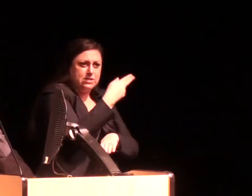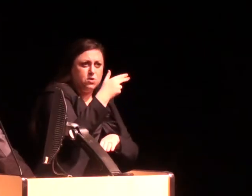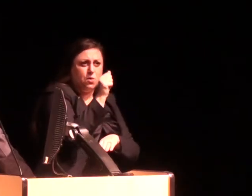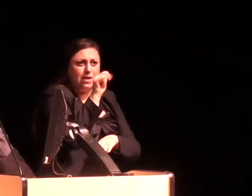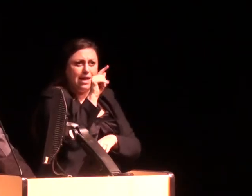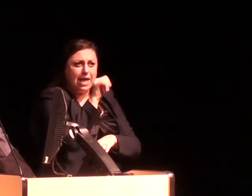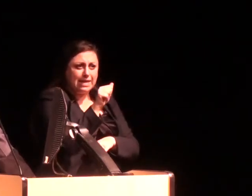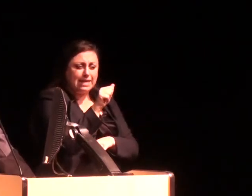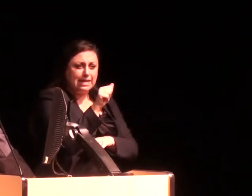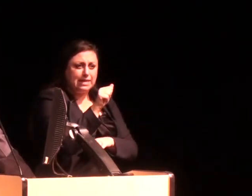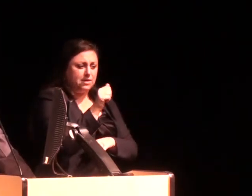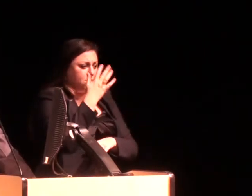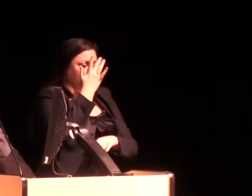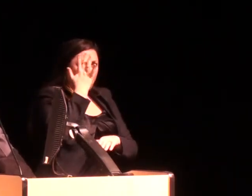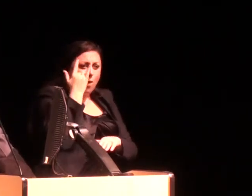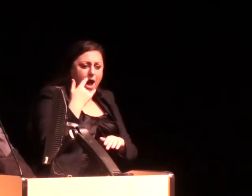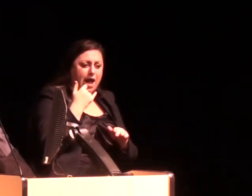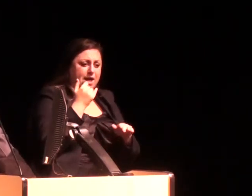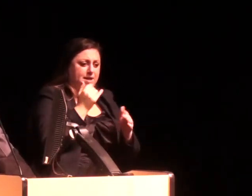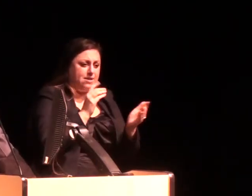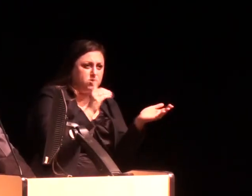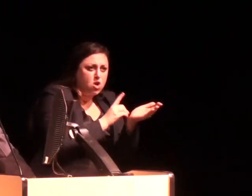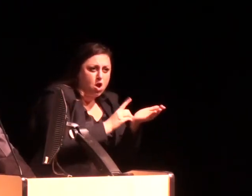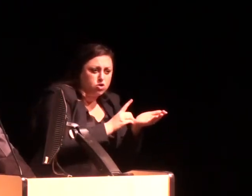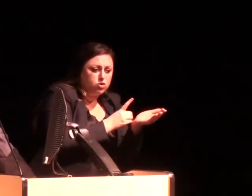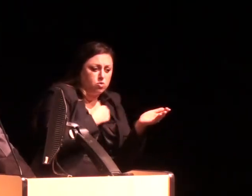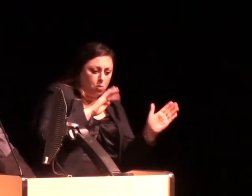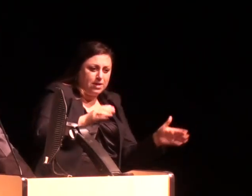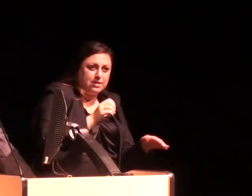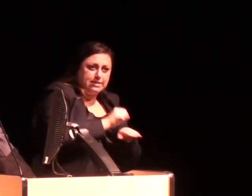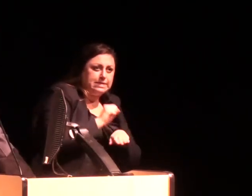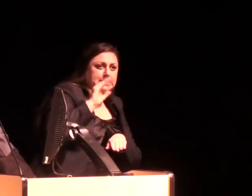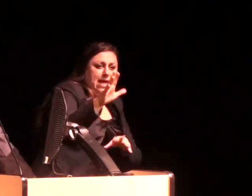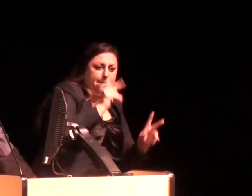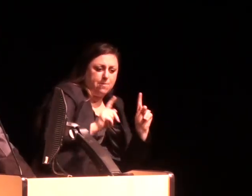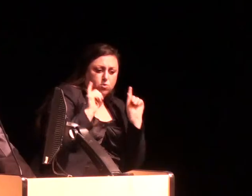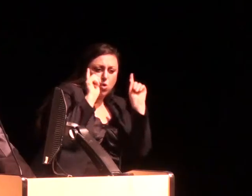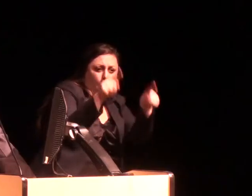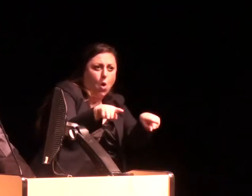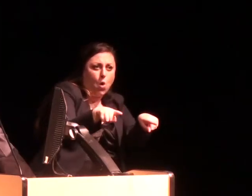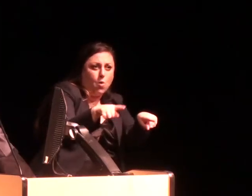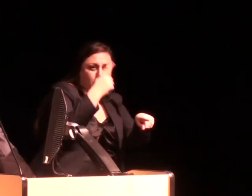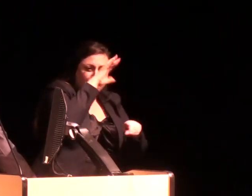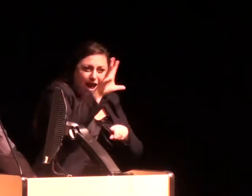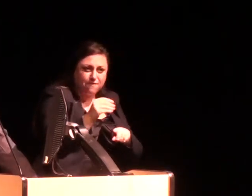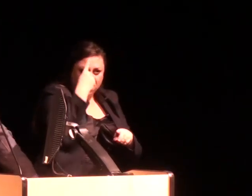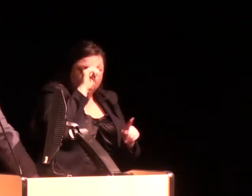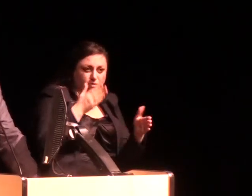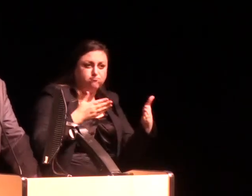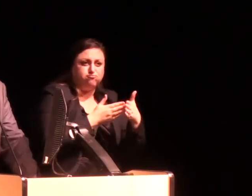send 400 doctors to fight the Ebola in Africa? Was not because of the oil.